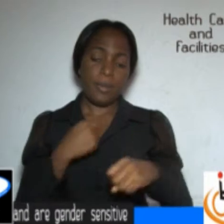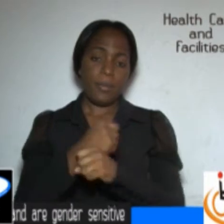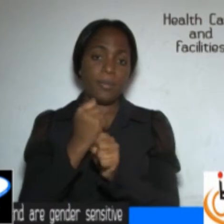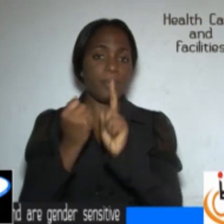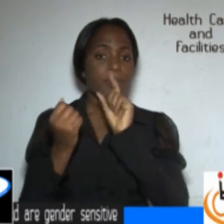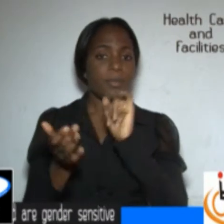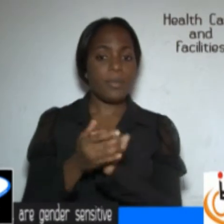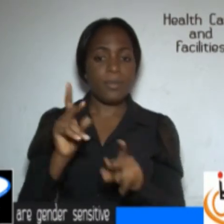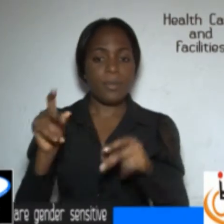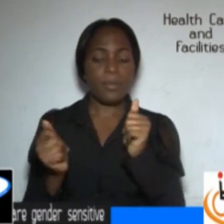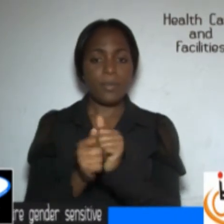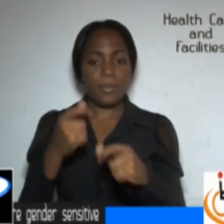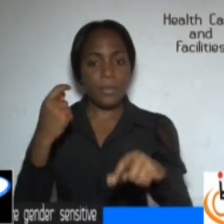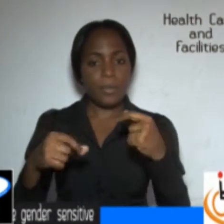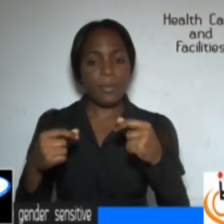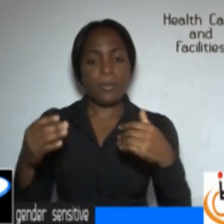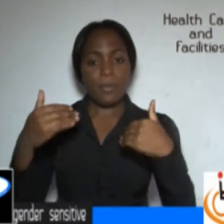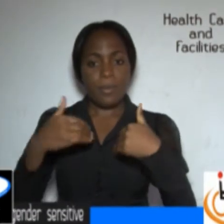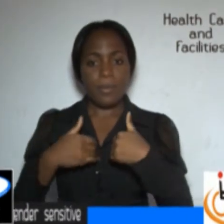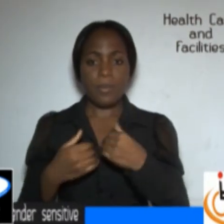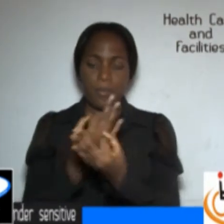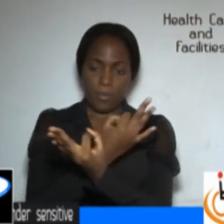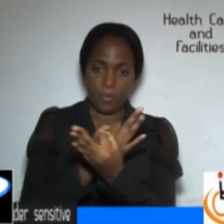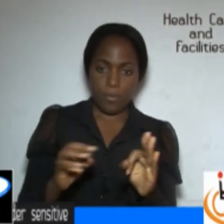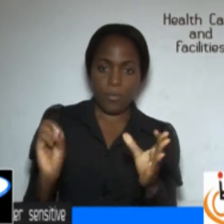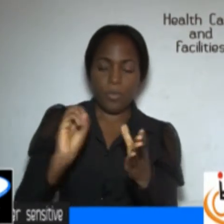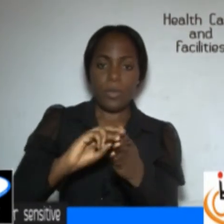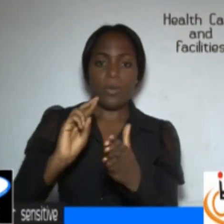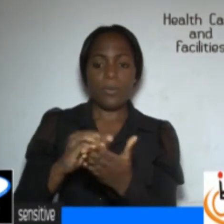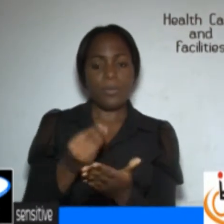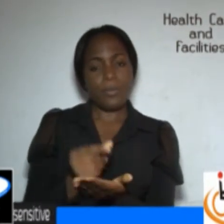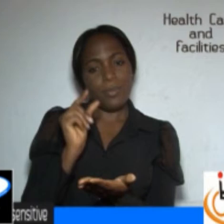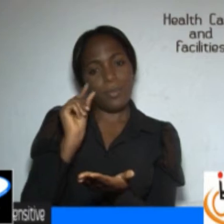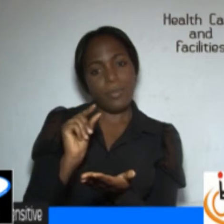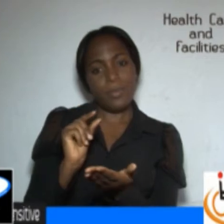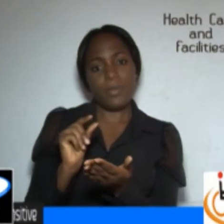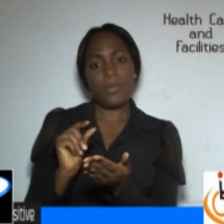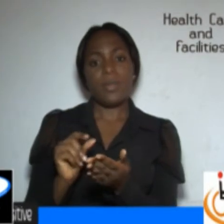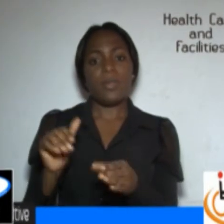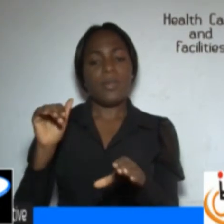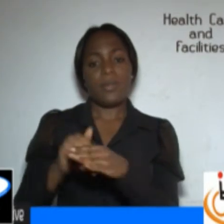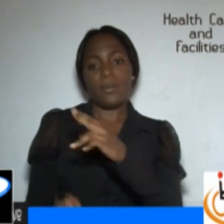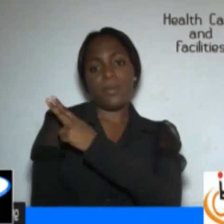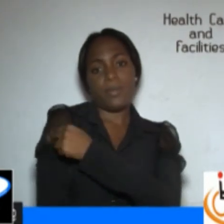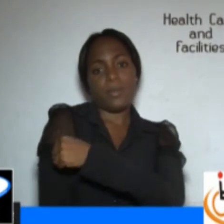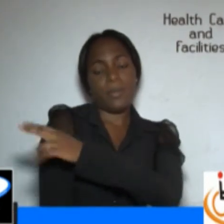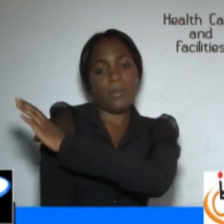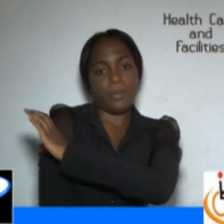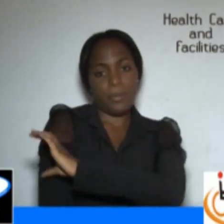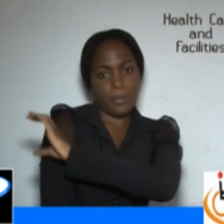affordable rehabilitation and essential medical services in health facilities. The ministry responsible for health